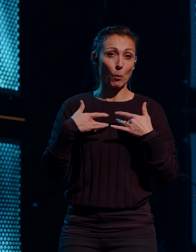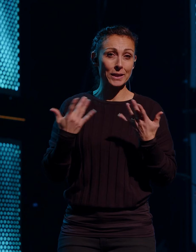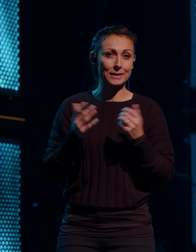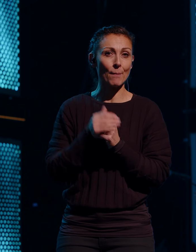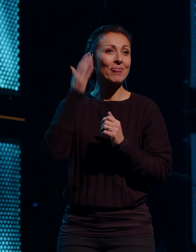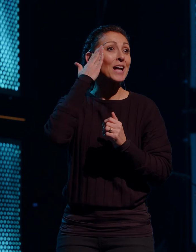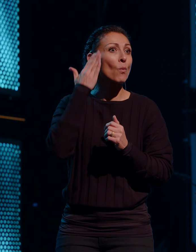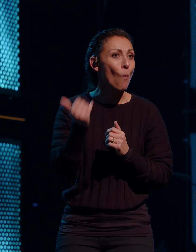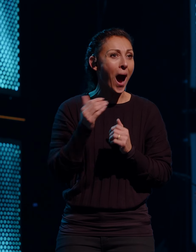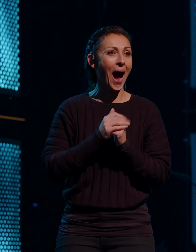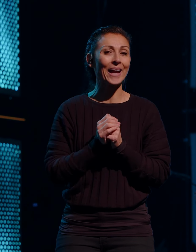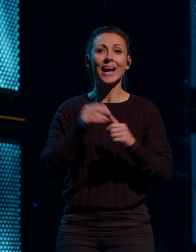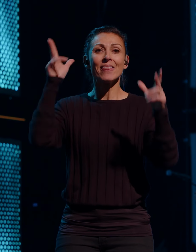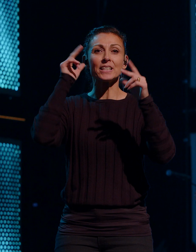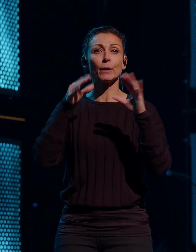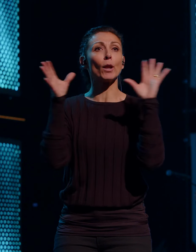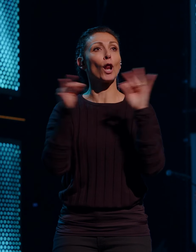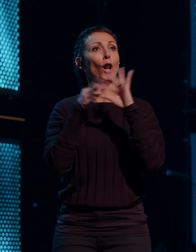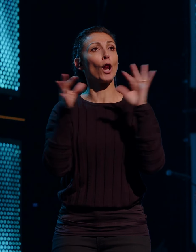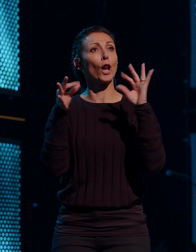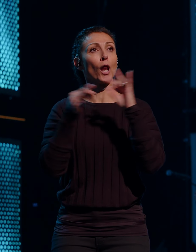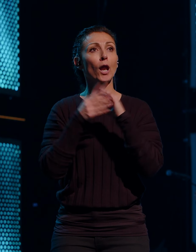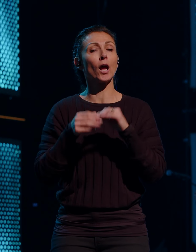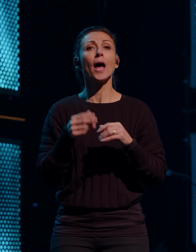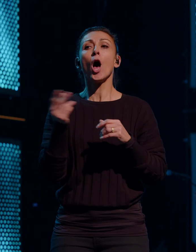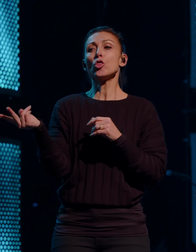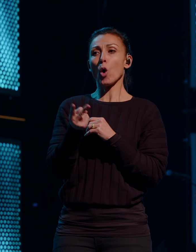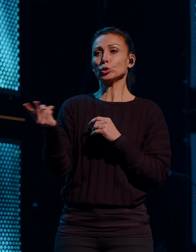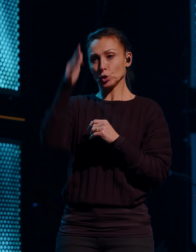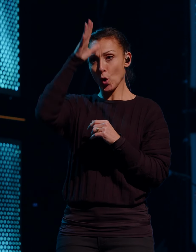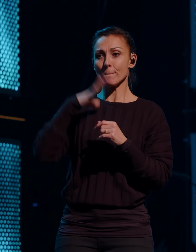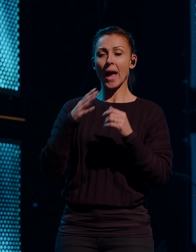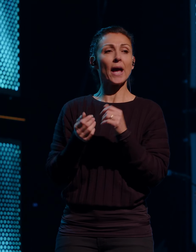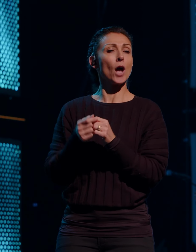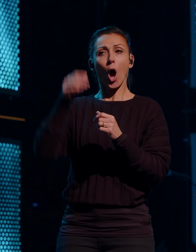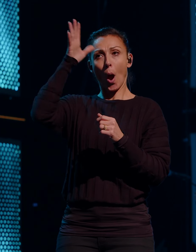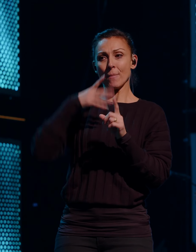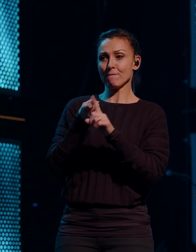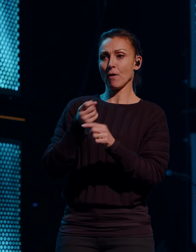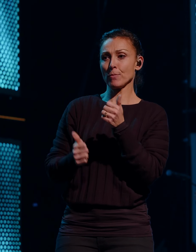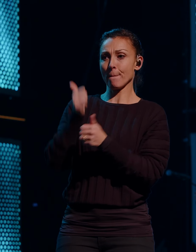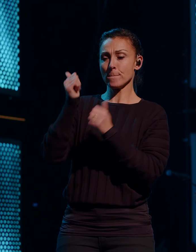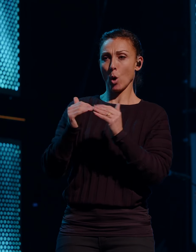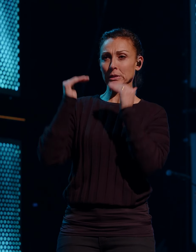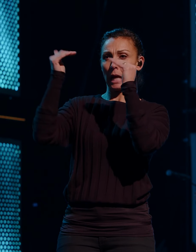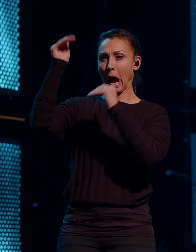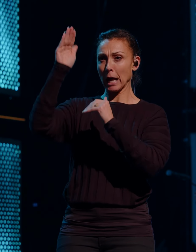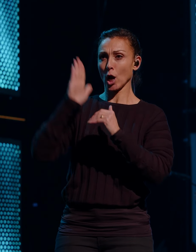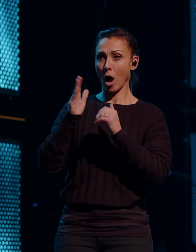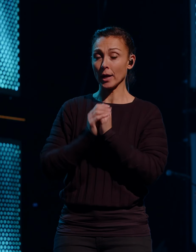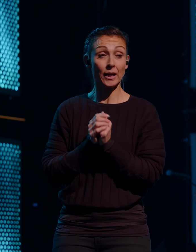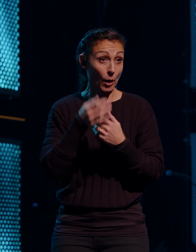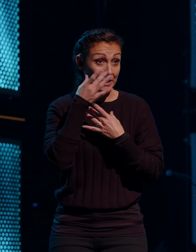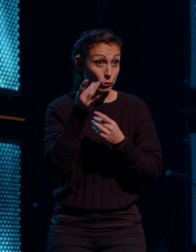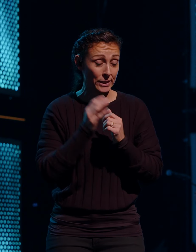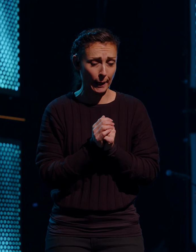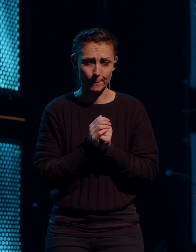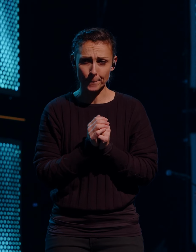yes, truth. Everyone, listen to her and what she is saying. No, we're told the